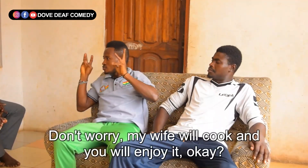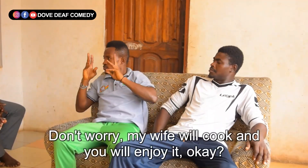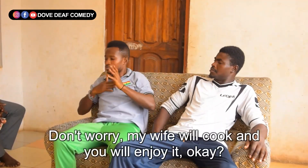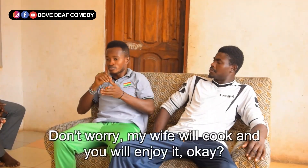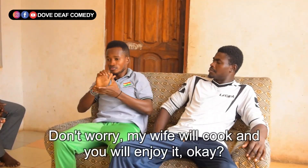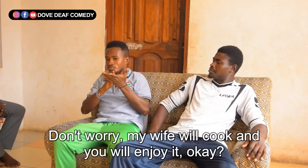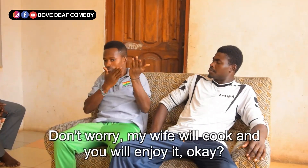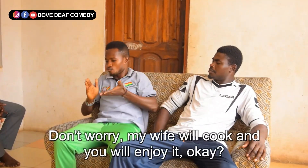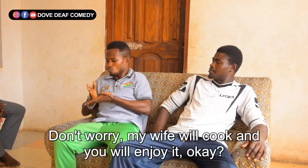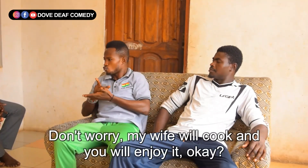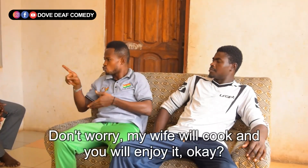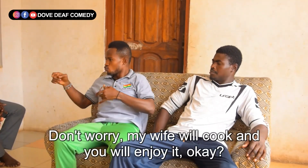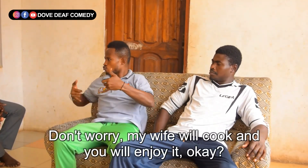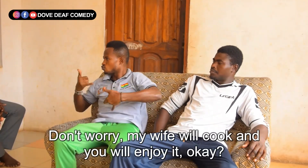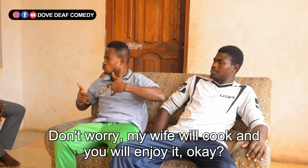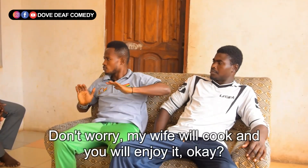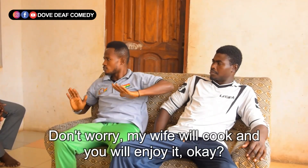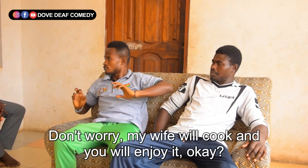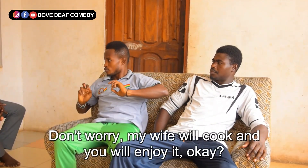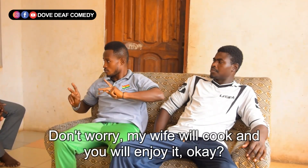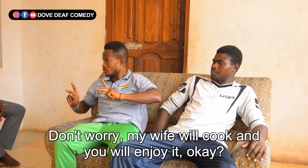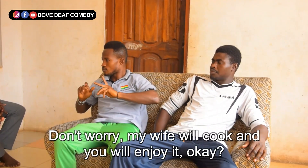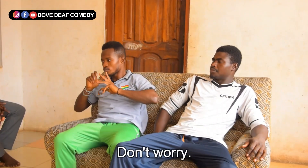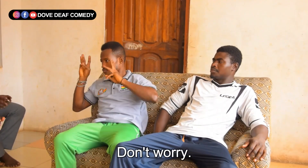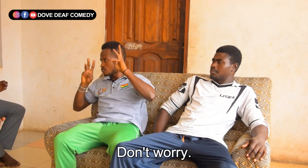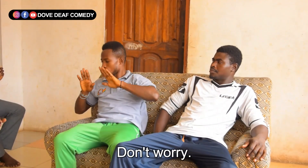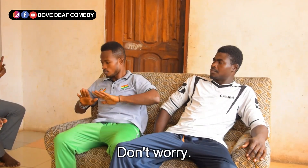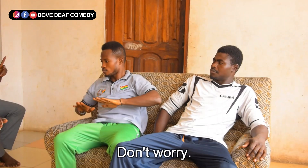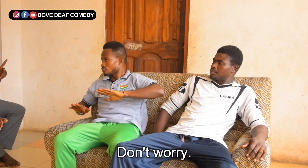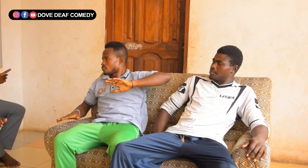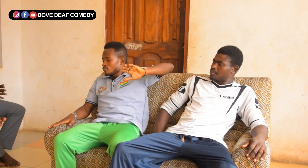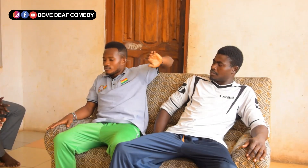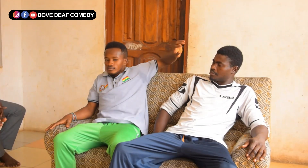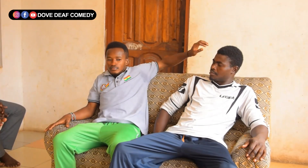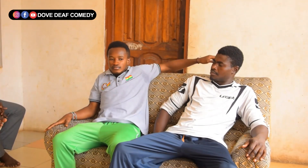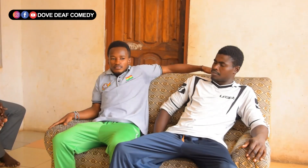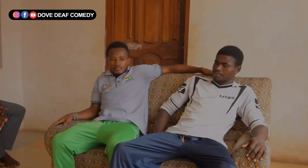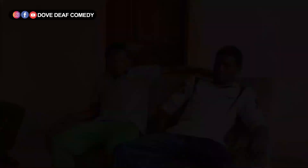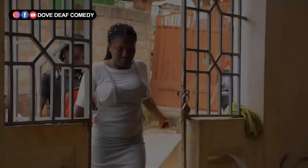Don't worry, my wife will cook and you will enjoy it, okay? Don't worry.